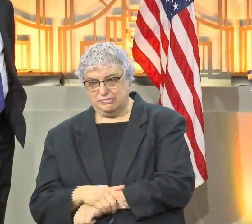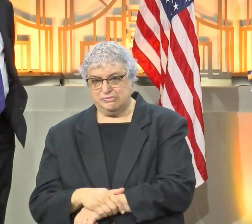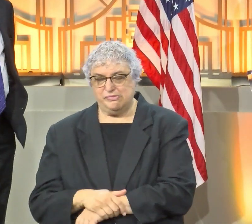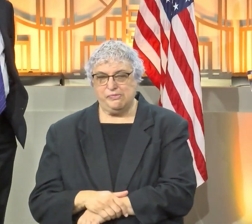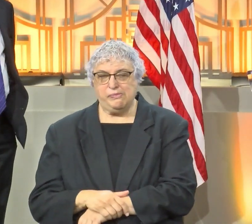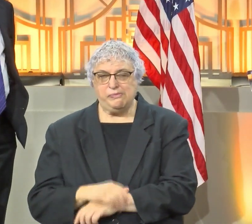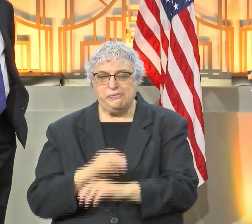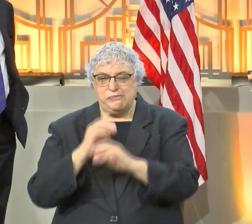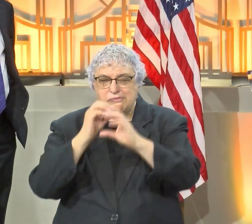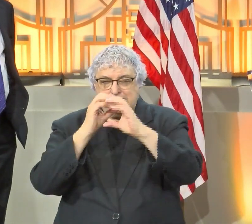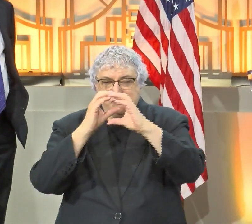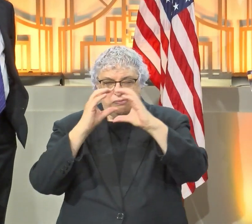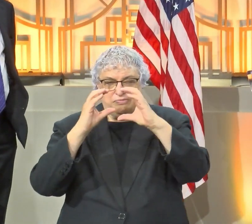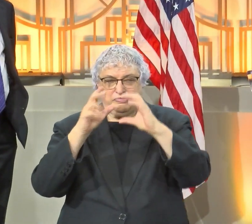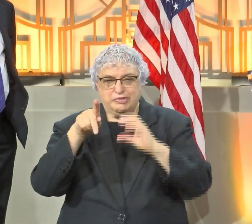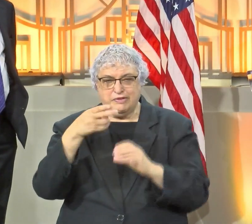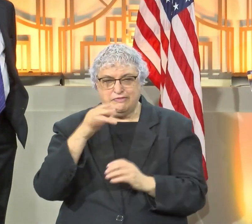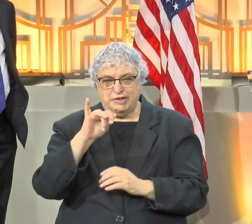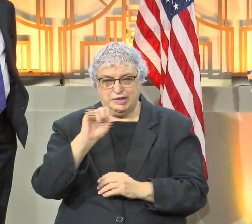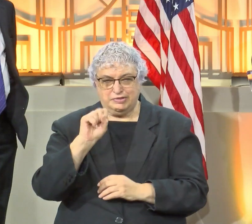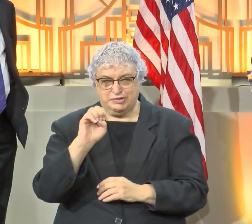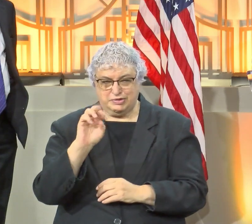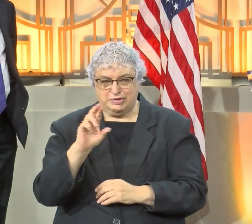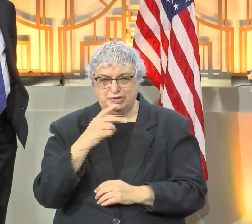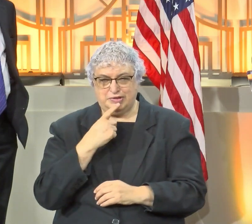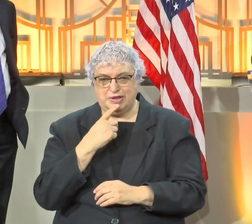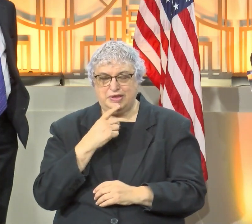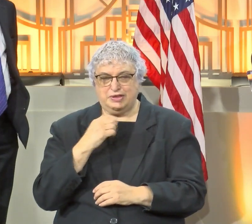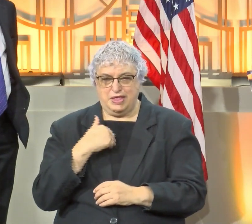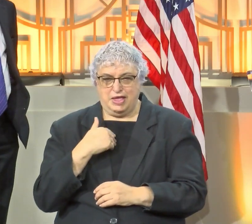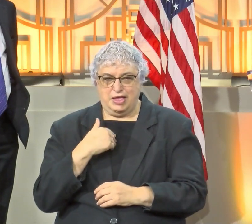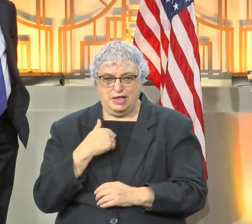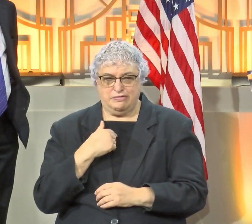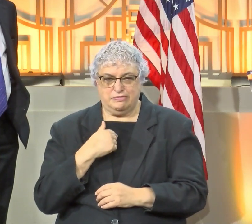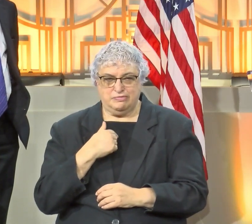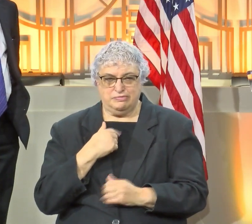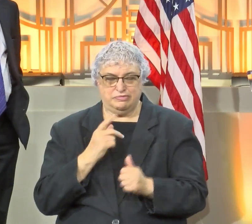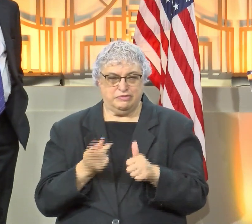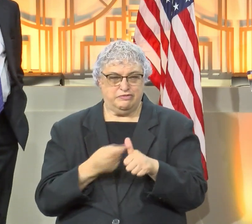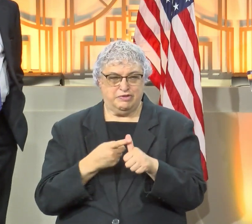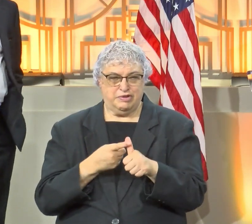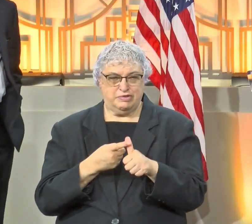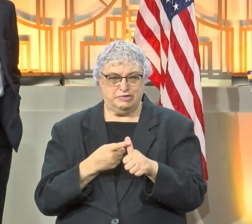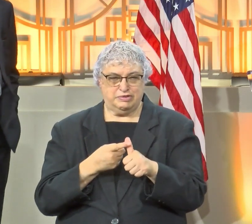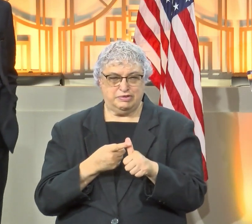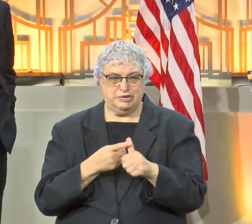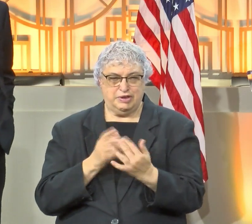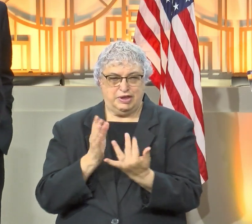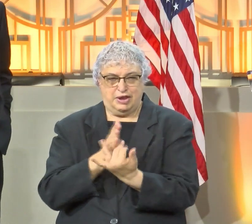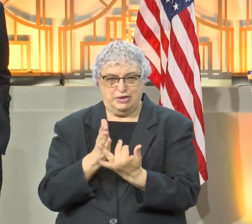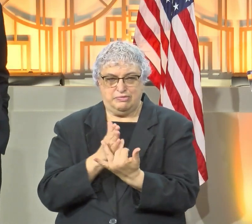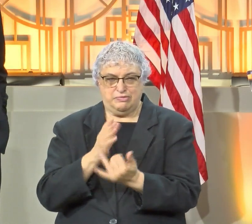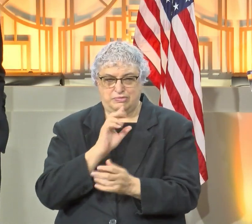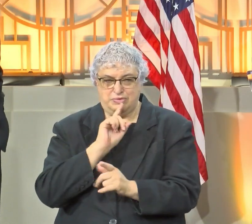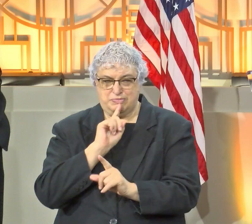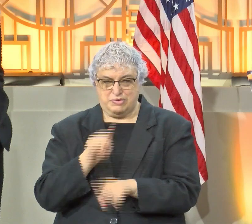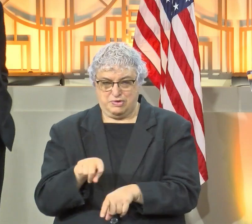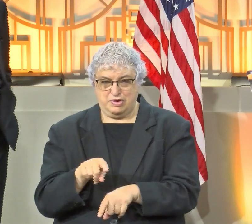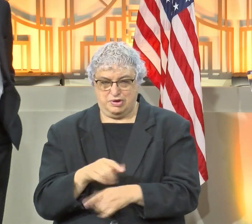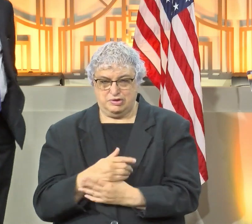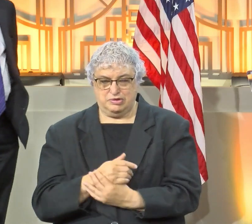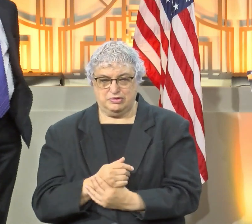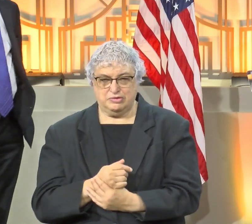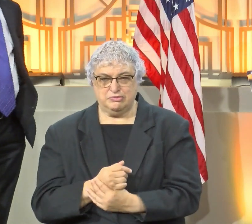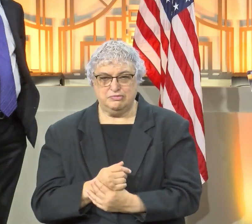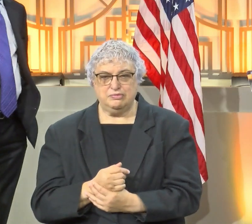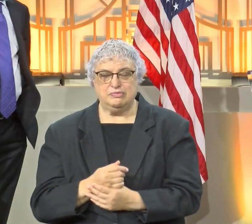on the horizon, and that is that Pfizer today announced that they had, this is their first interim report. So